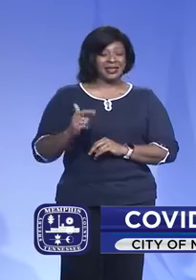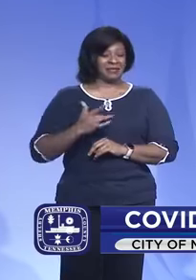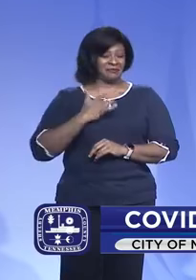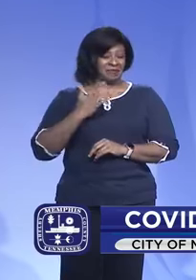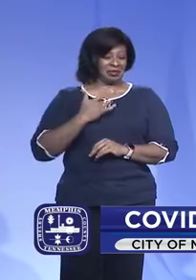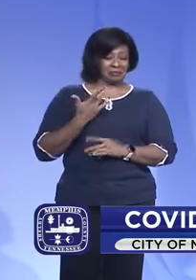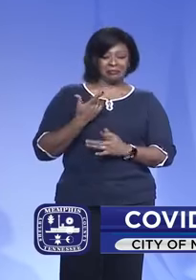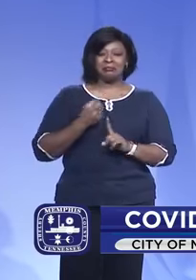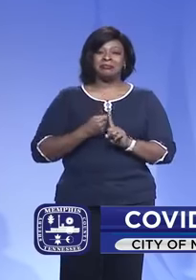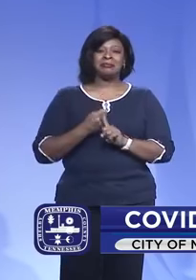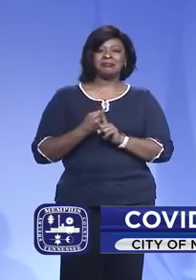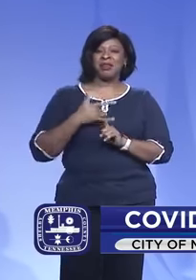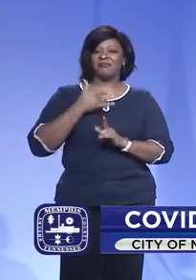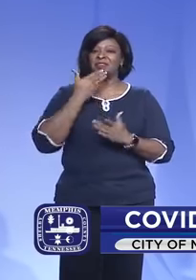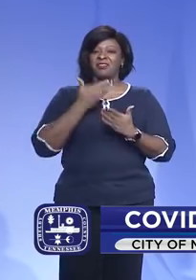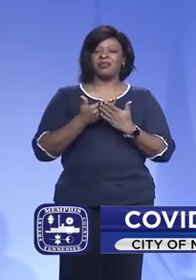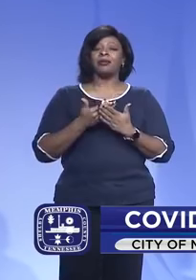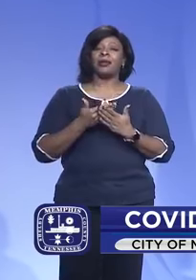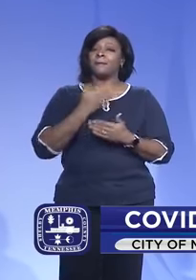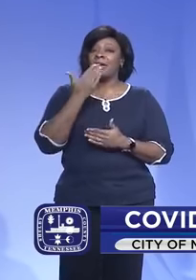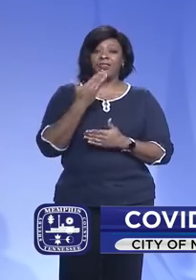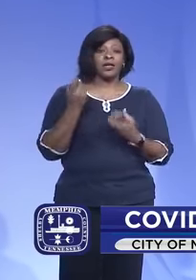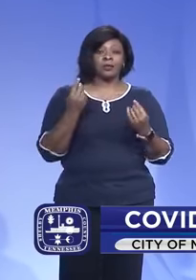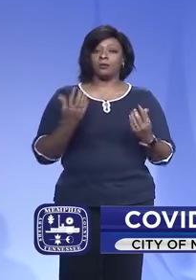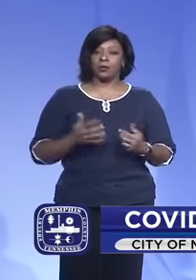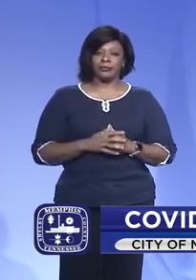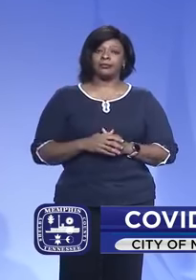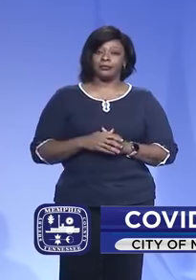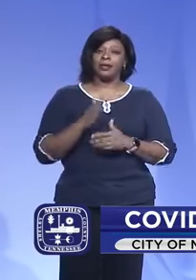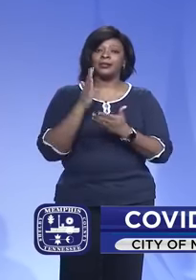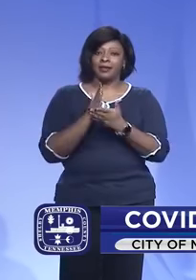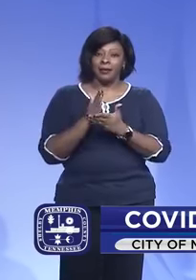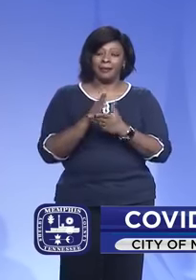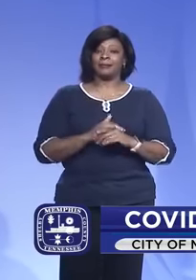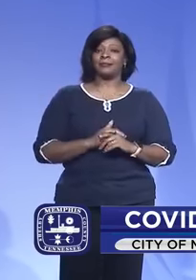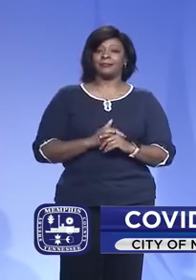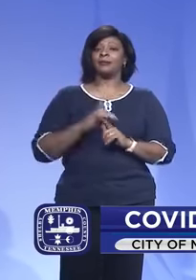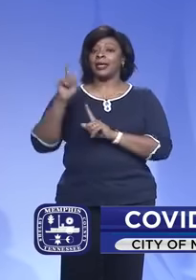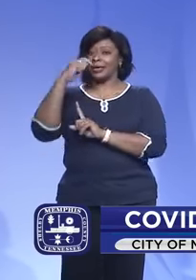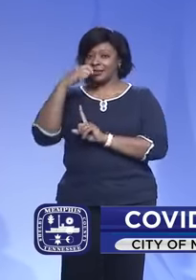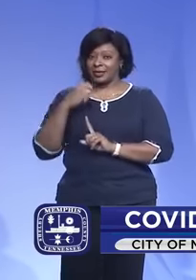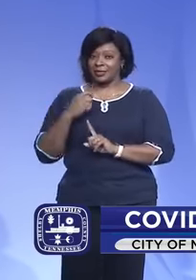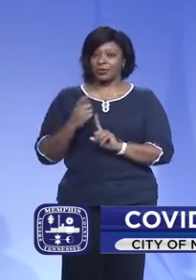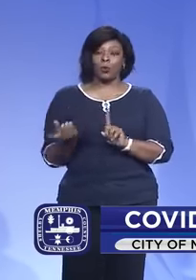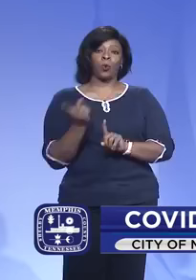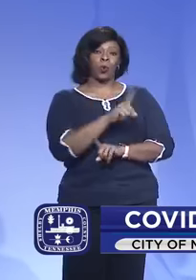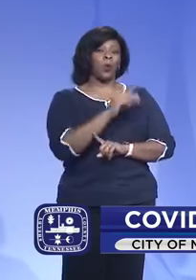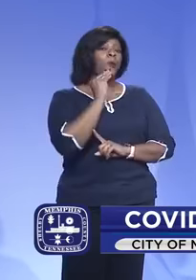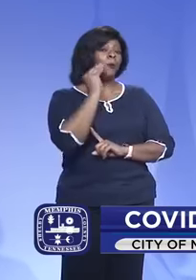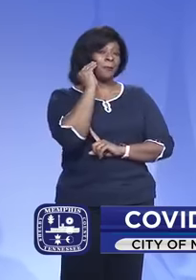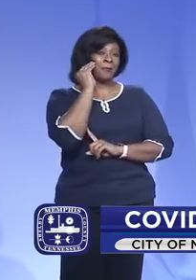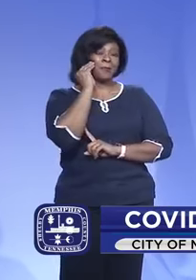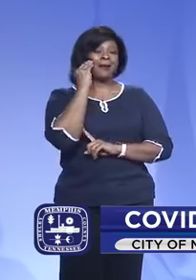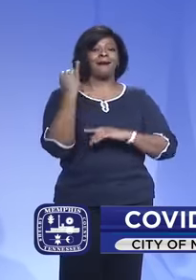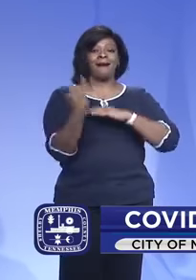new symptoms, we would say the best thing to do is to stop, go get tested, go home. Isolate for a couple of days until